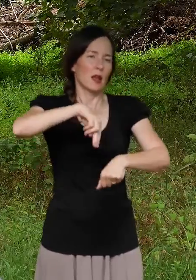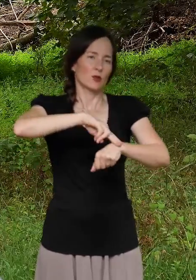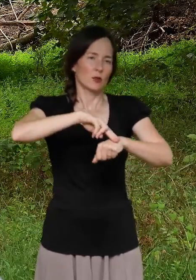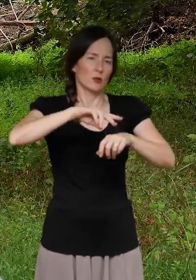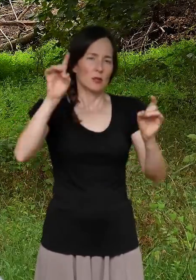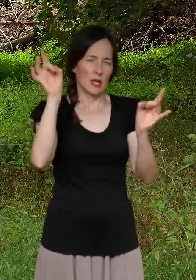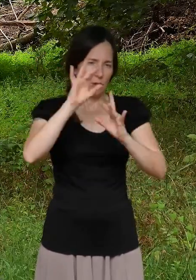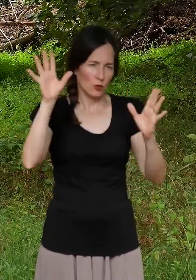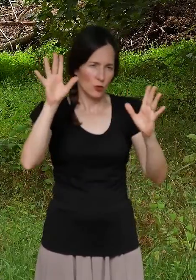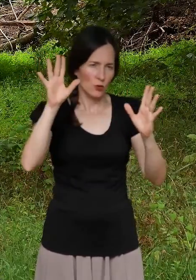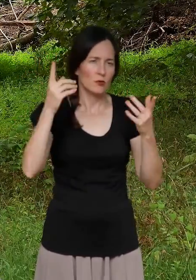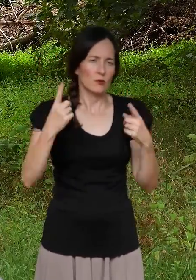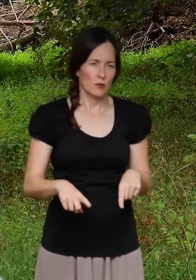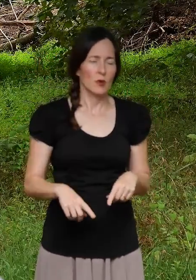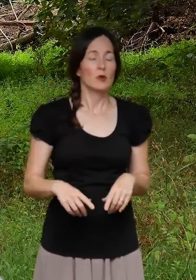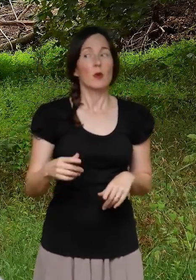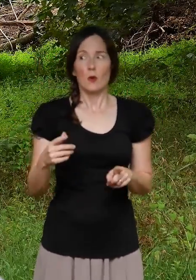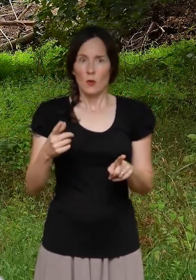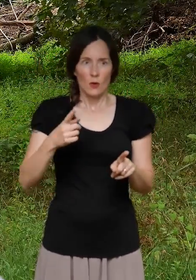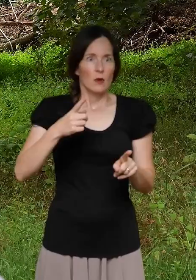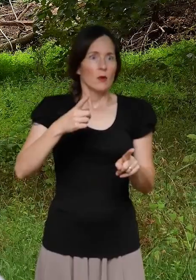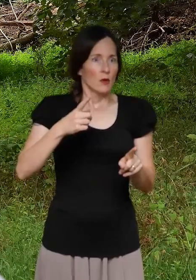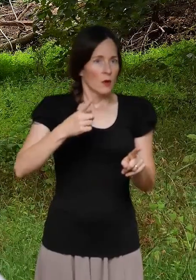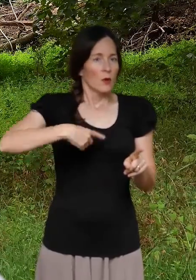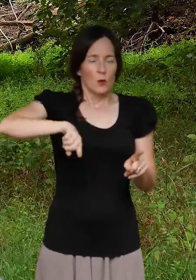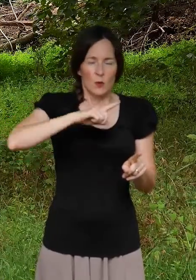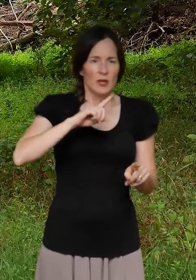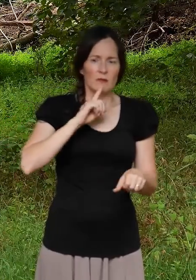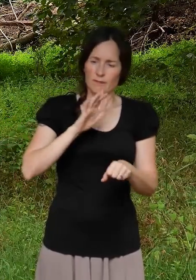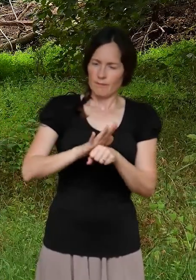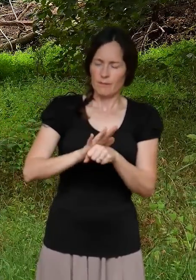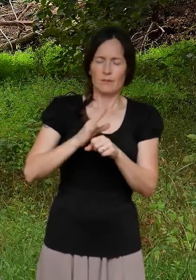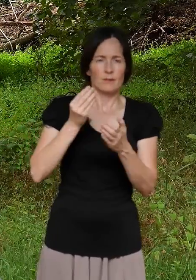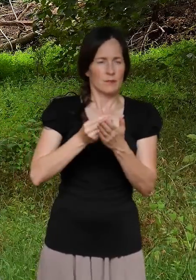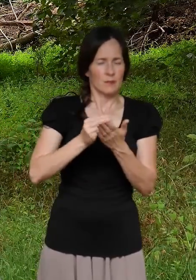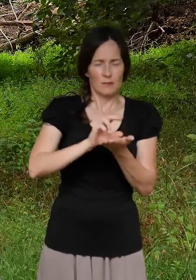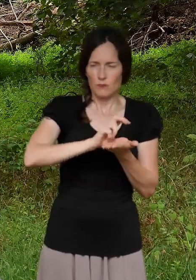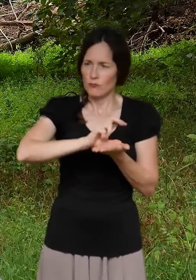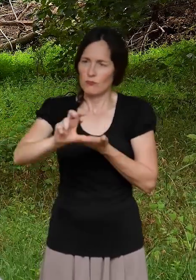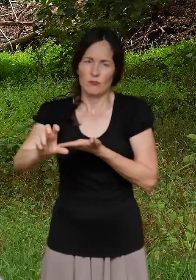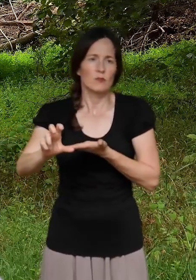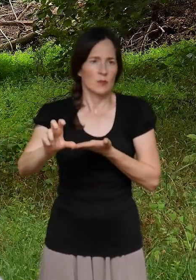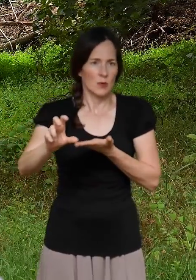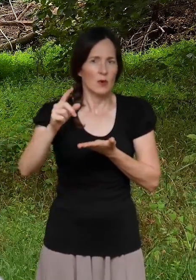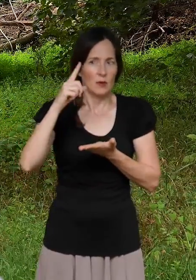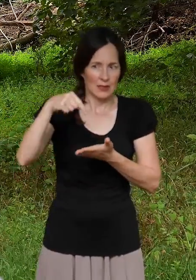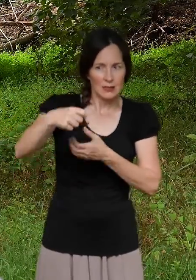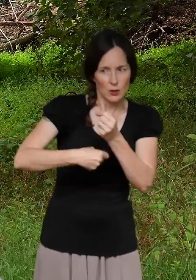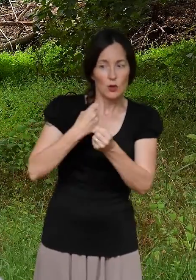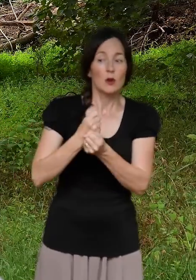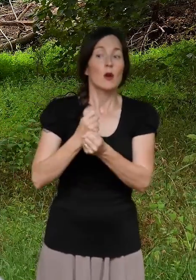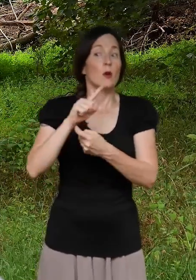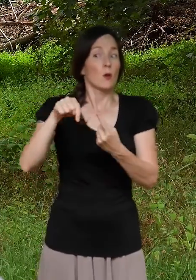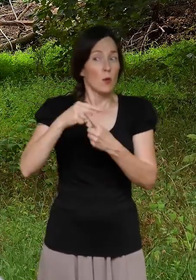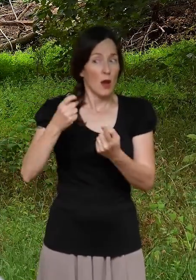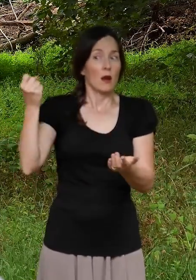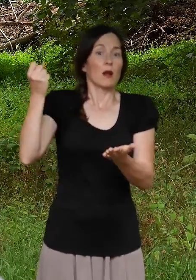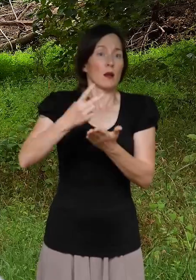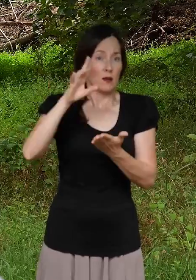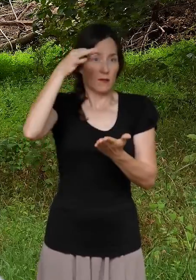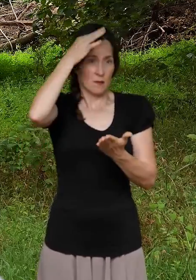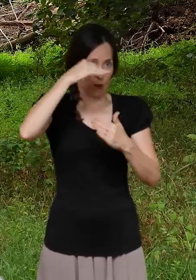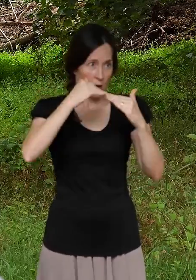Maryland Emergency Management Agency. It will provide low or no interest loans to counties, municipalities, and